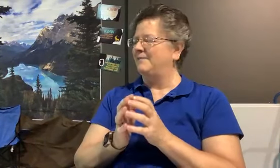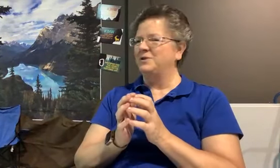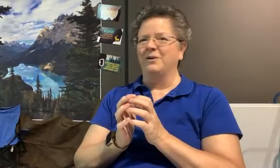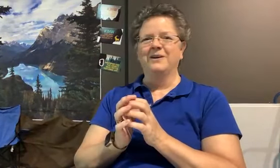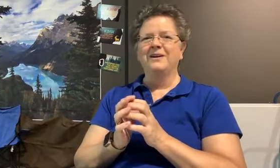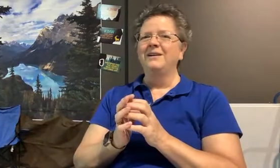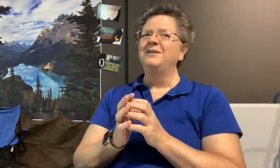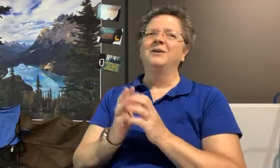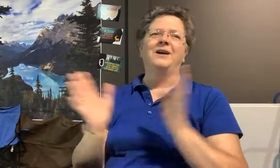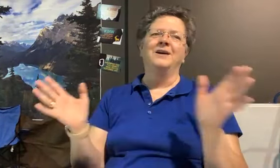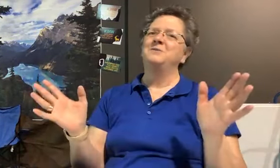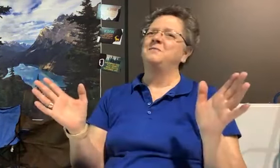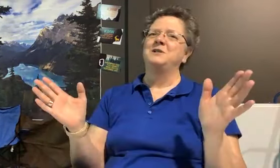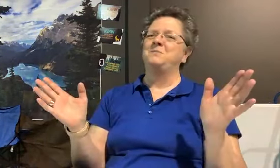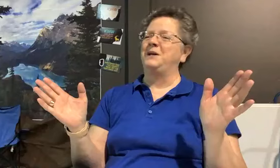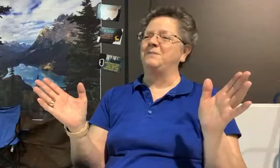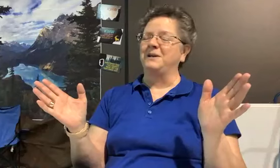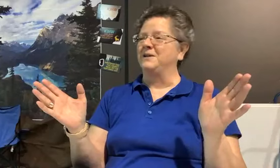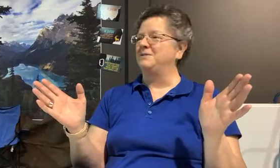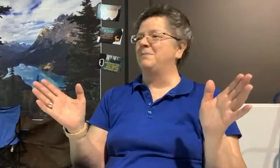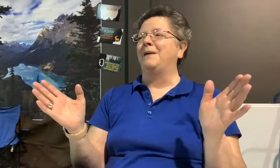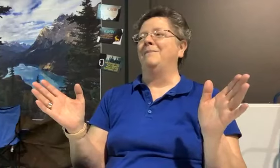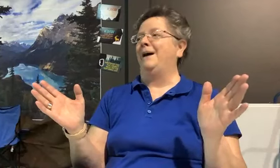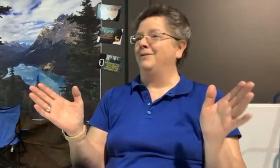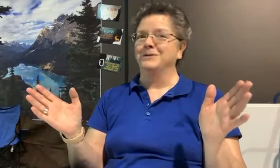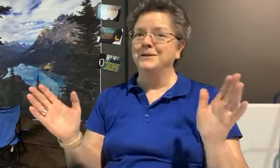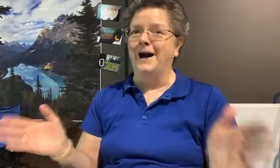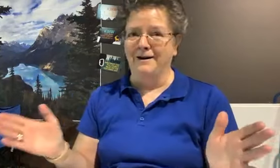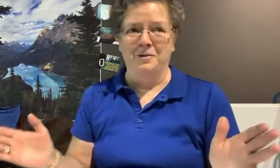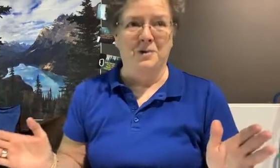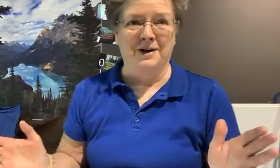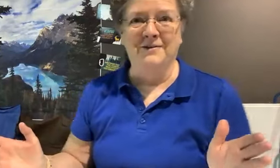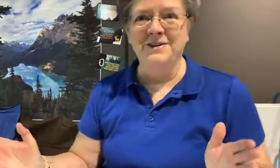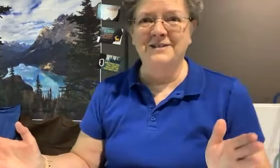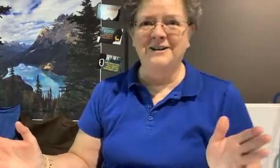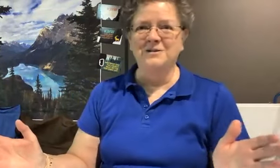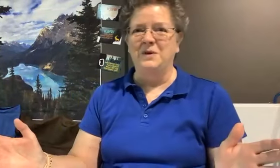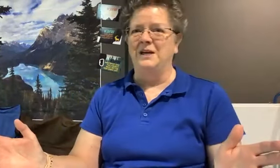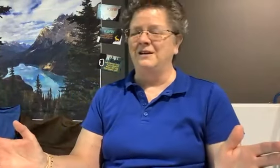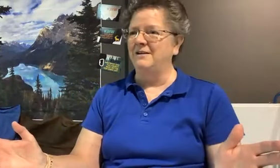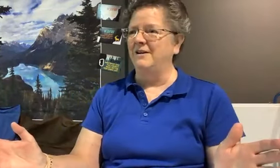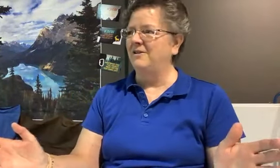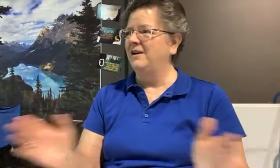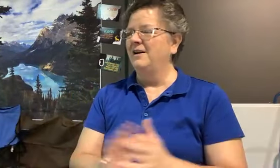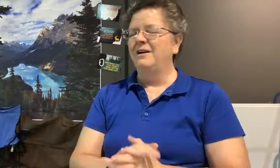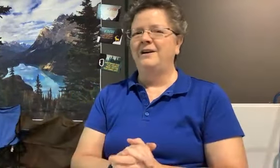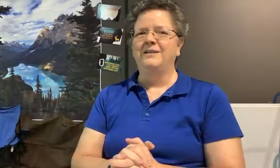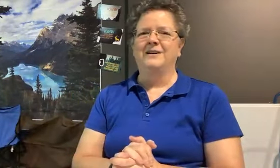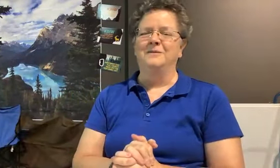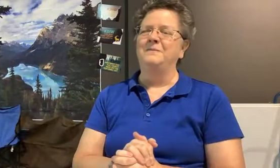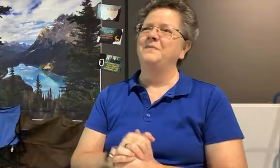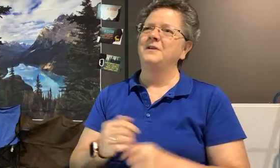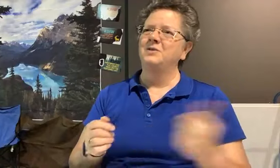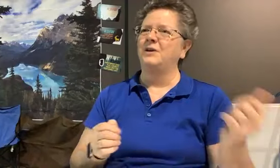So you're going to have to speak because my mouth is not going to work if it's just me, you know. And so I